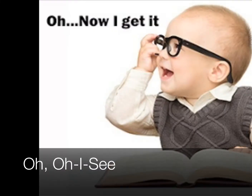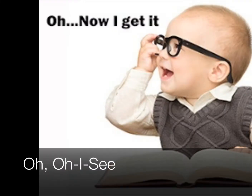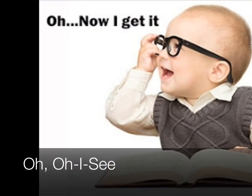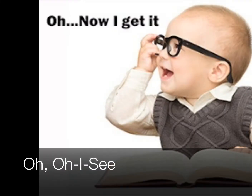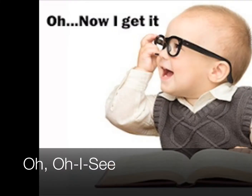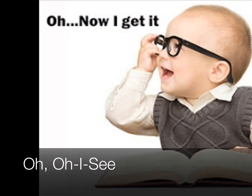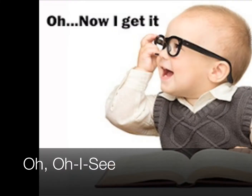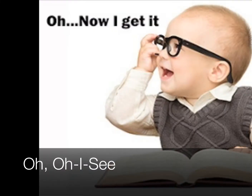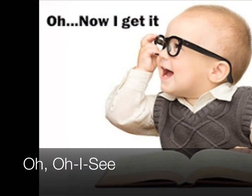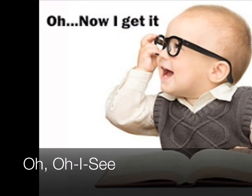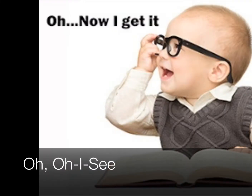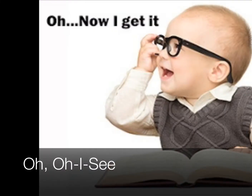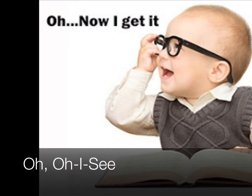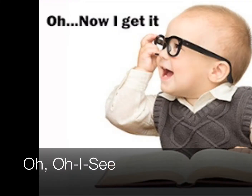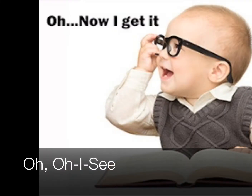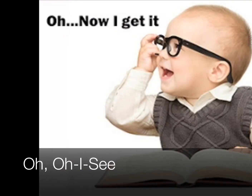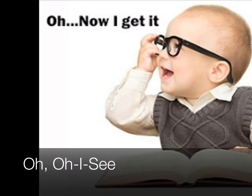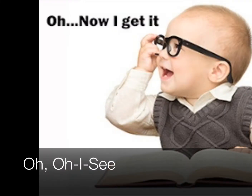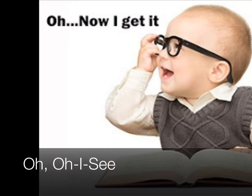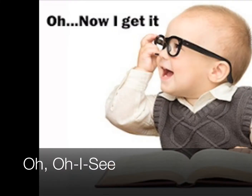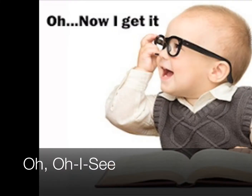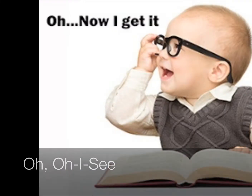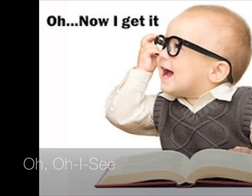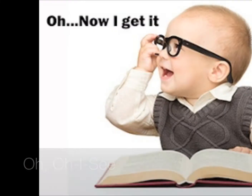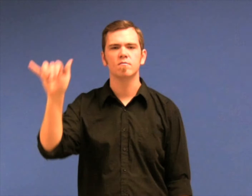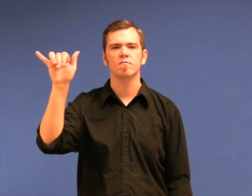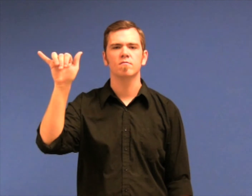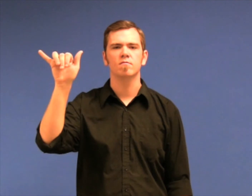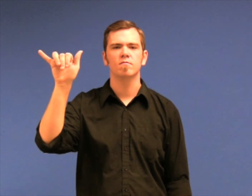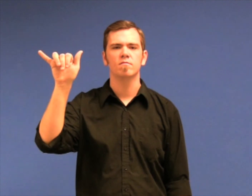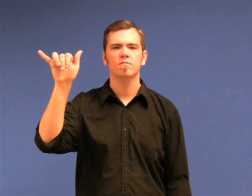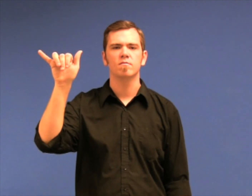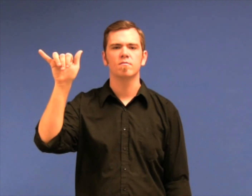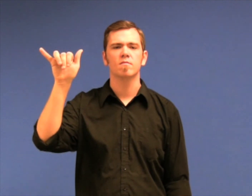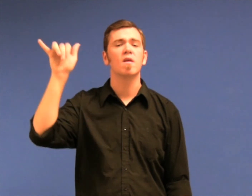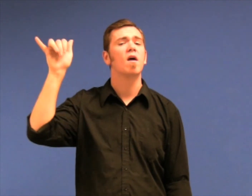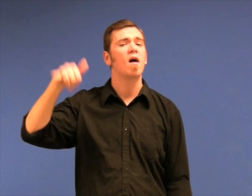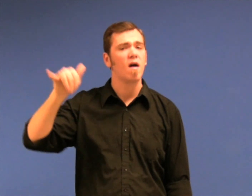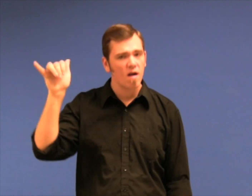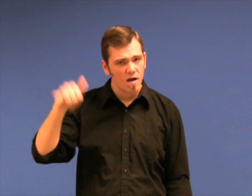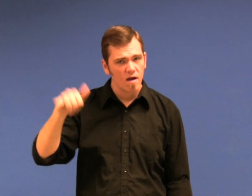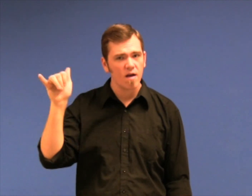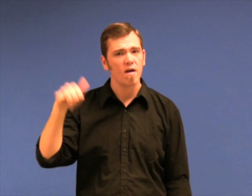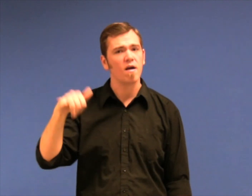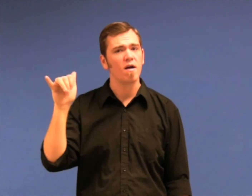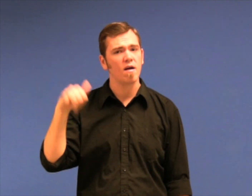Now we have a sign that means like, oh, I see, and it's just a filler, and it's, oh, I get